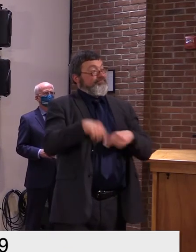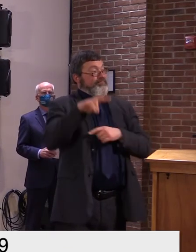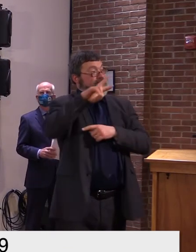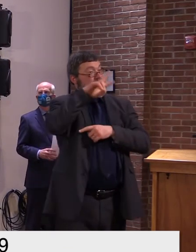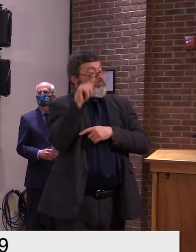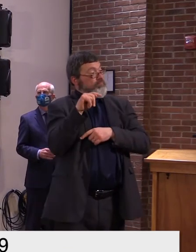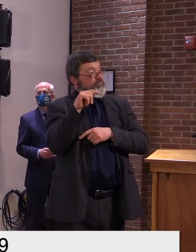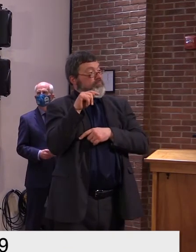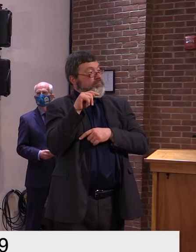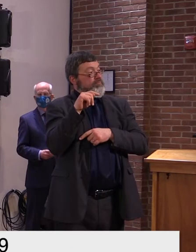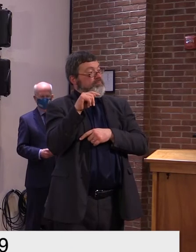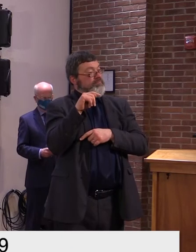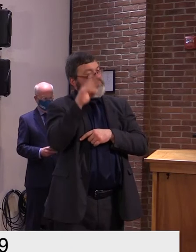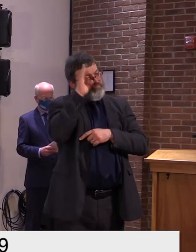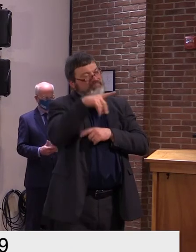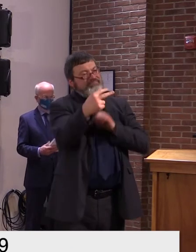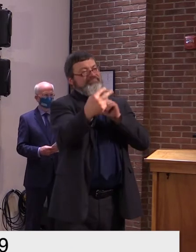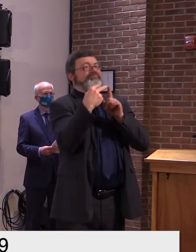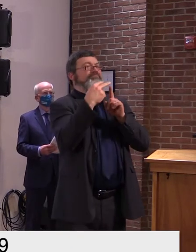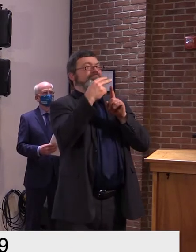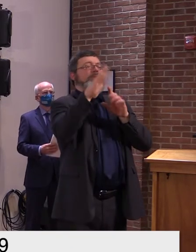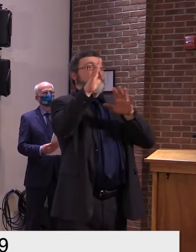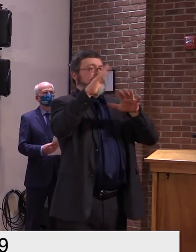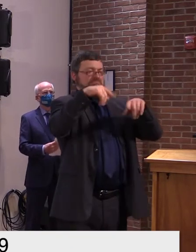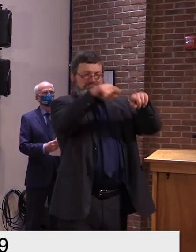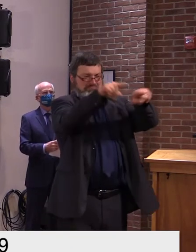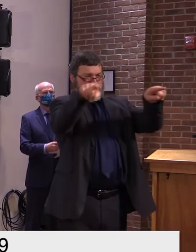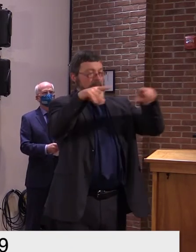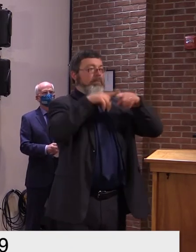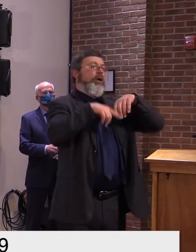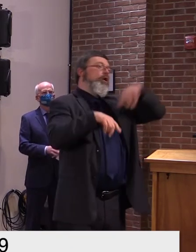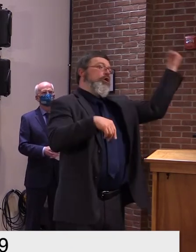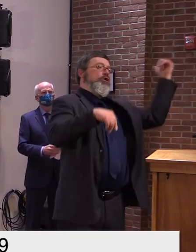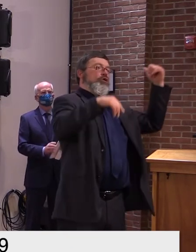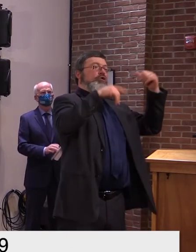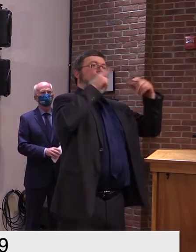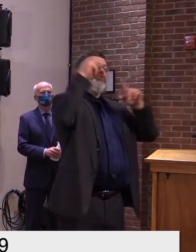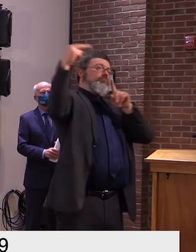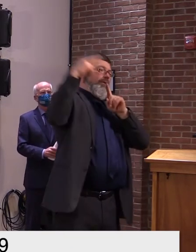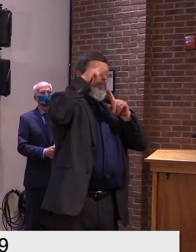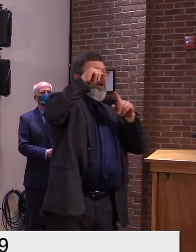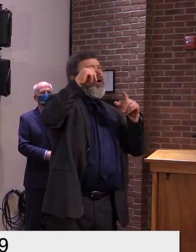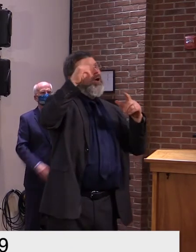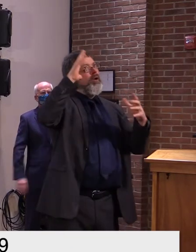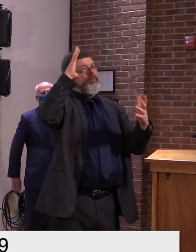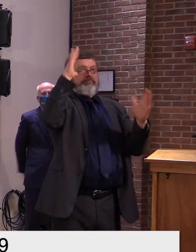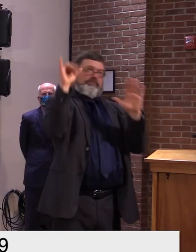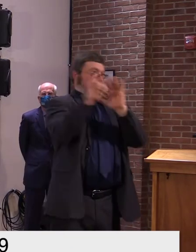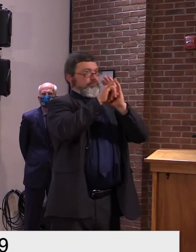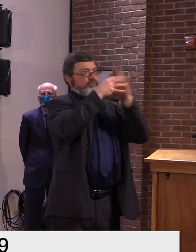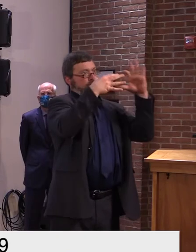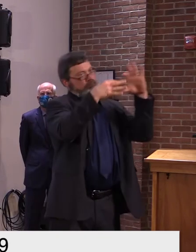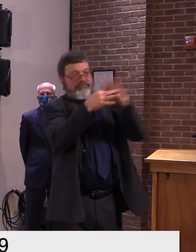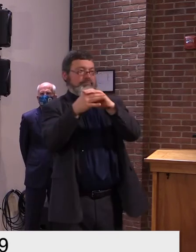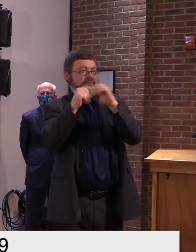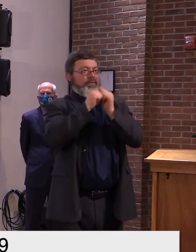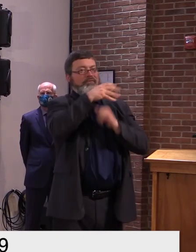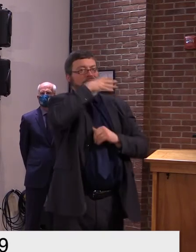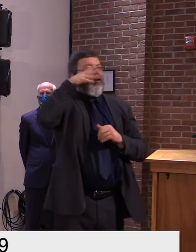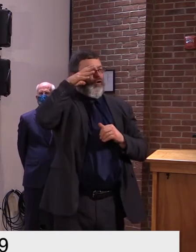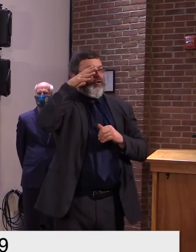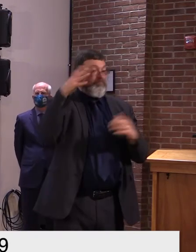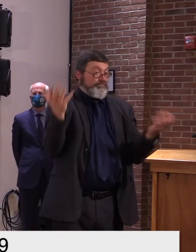many farms are diversifying at this point, which is good. Not putting all our eggs in one basket, and I think